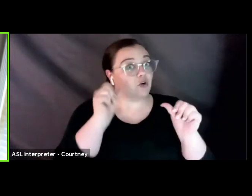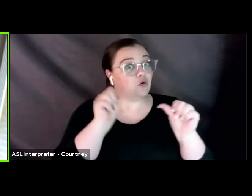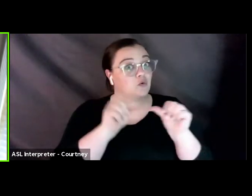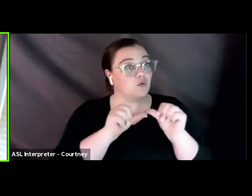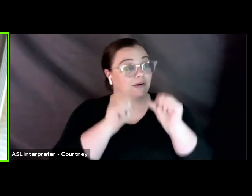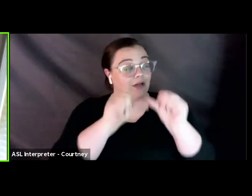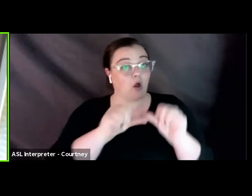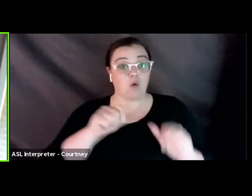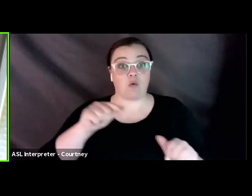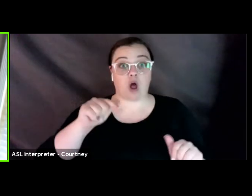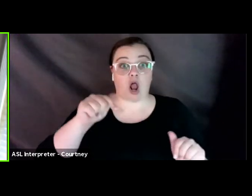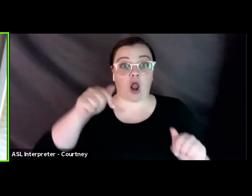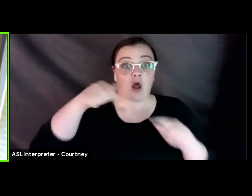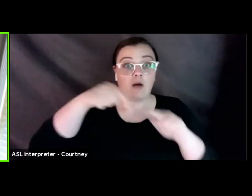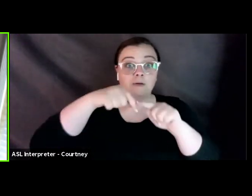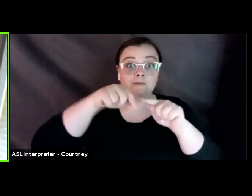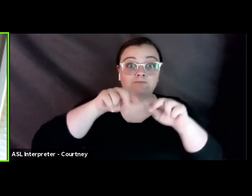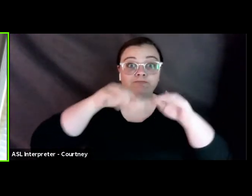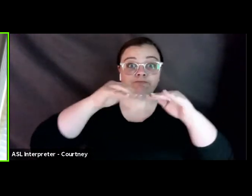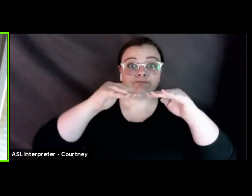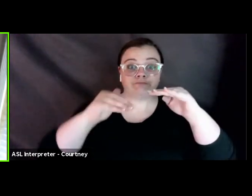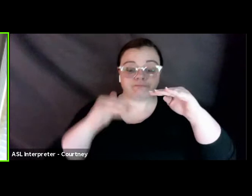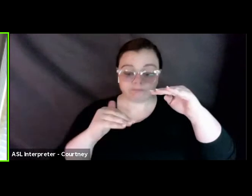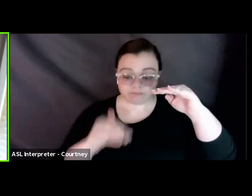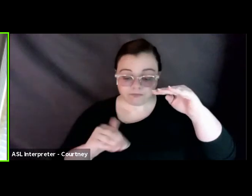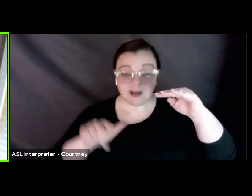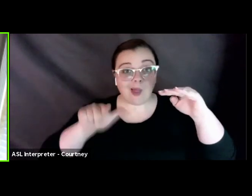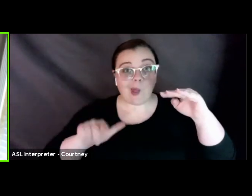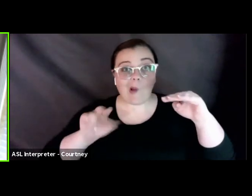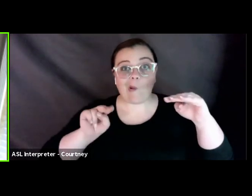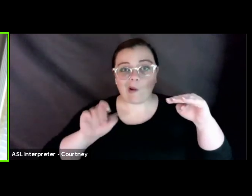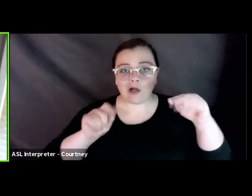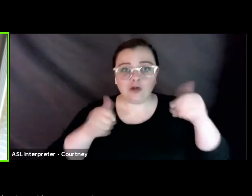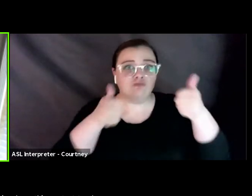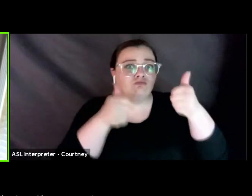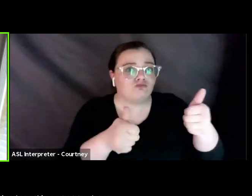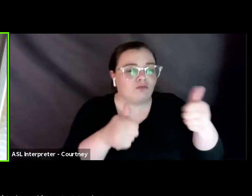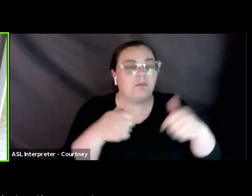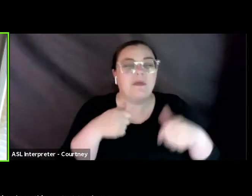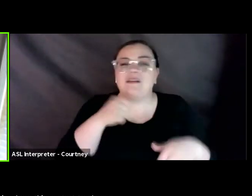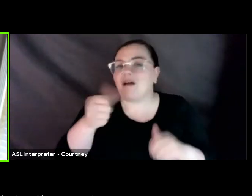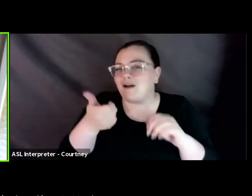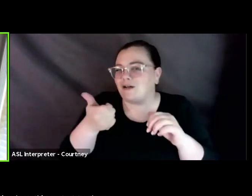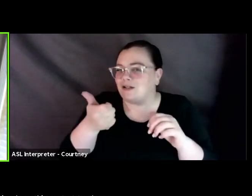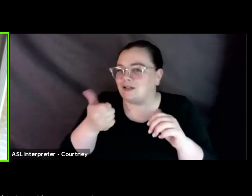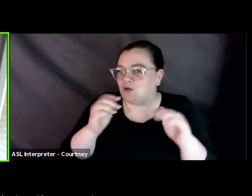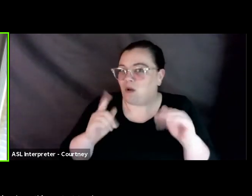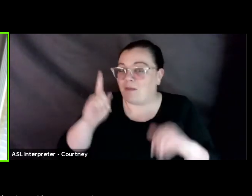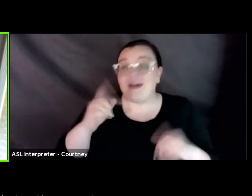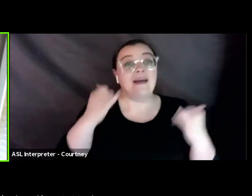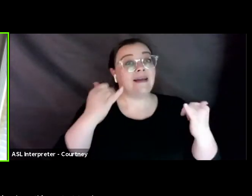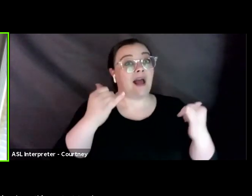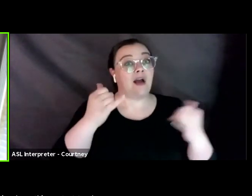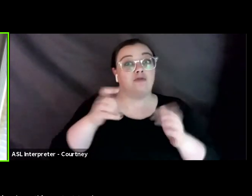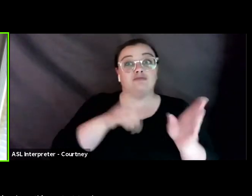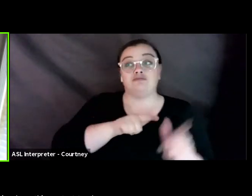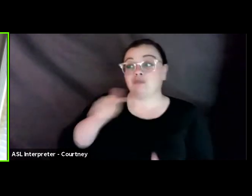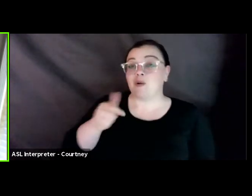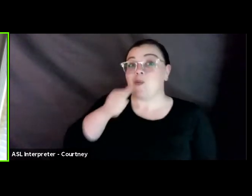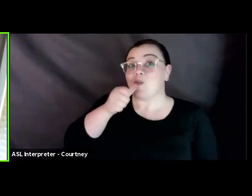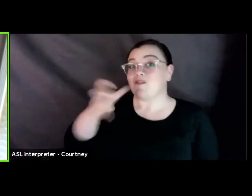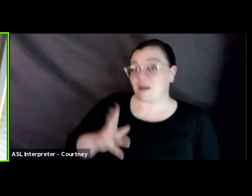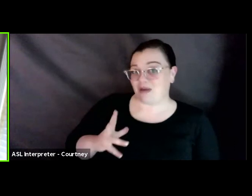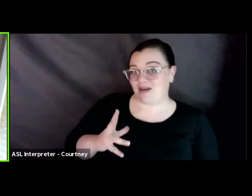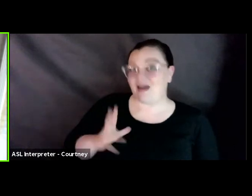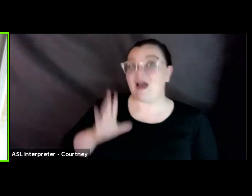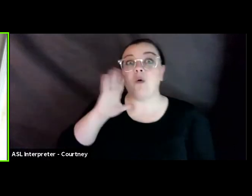because that's where things start to change, and I'll get into that in a bit. Okay, so now is time for the female voices. We're going to do the same exercises as the guys